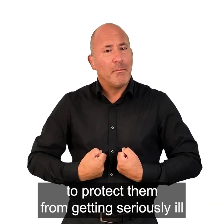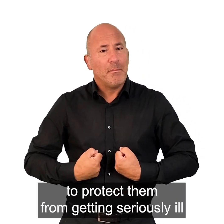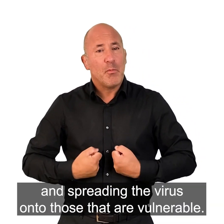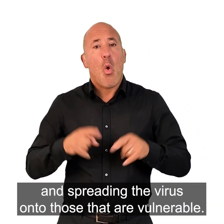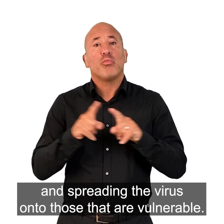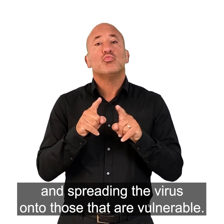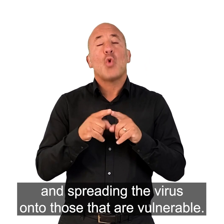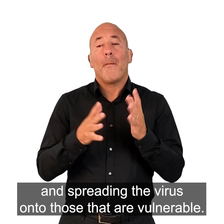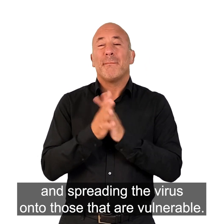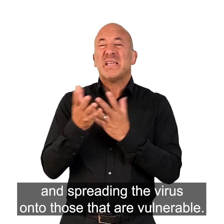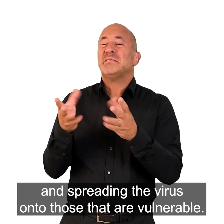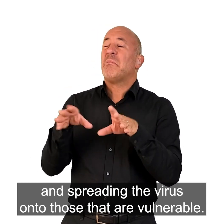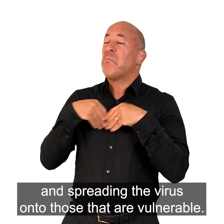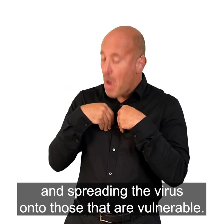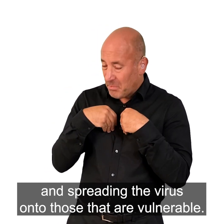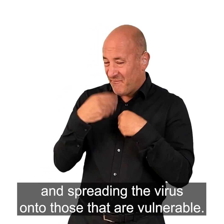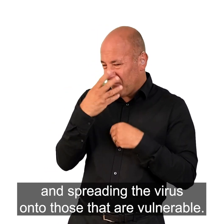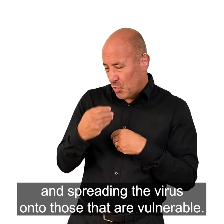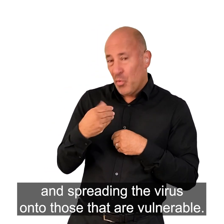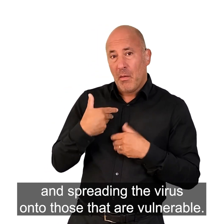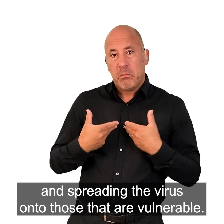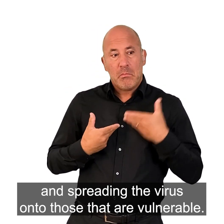ill and spreading the virus onto those that are vulnerable.